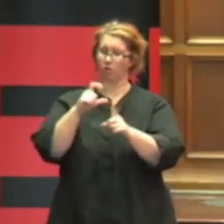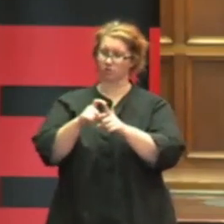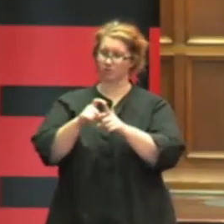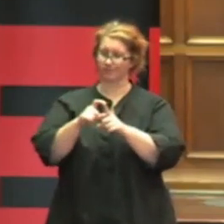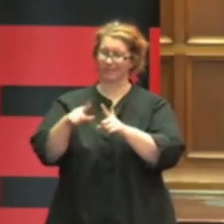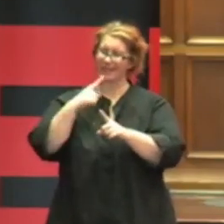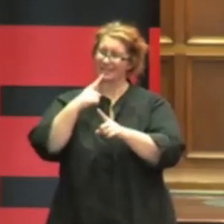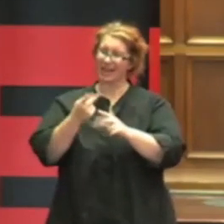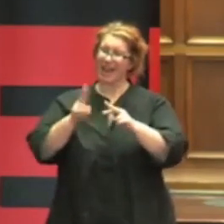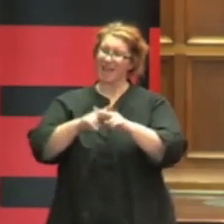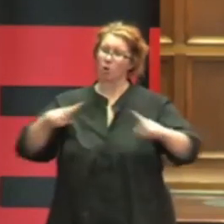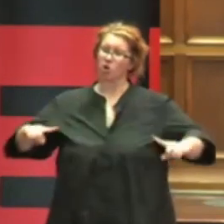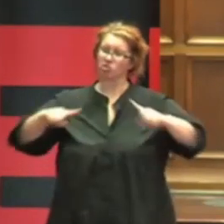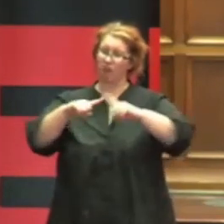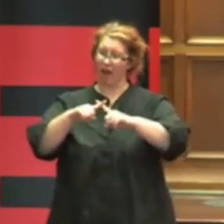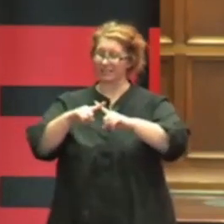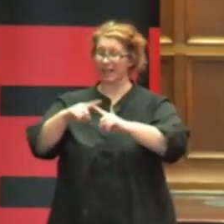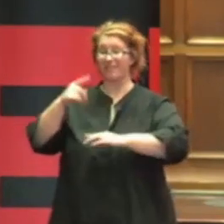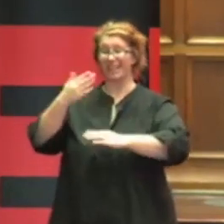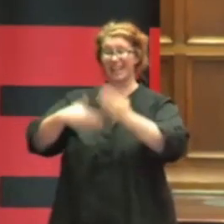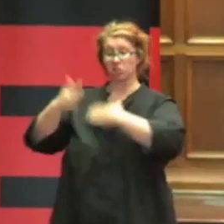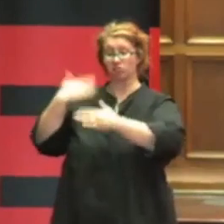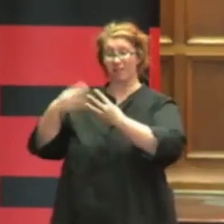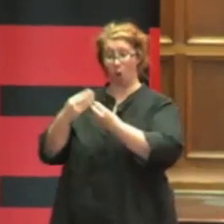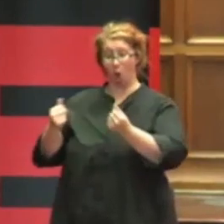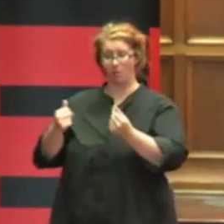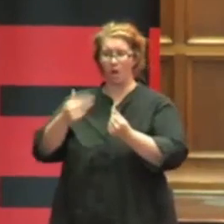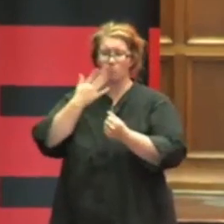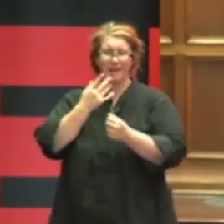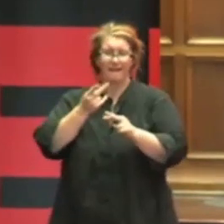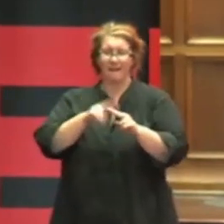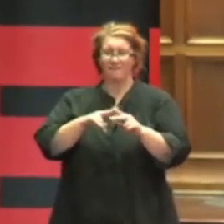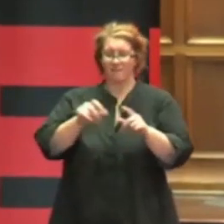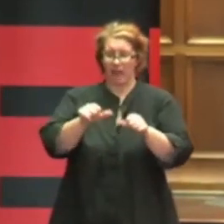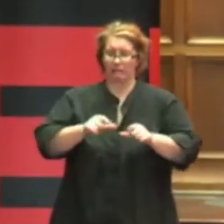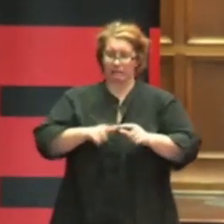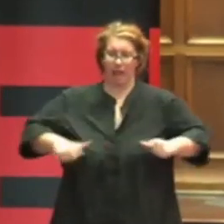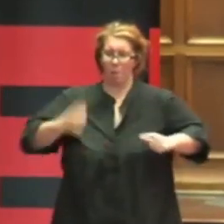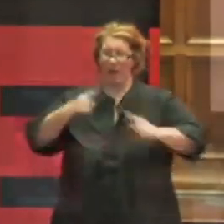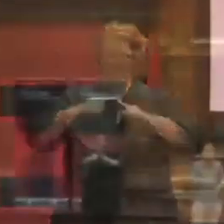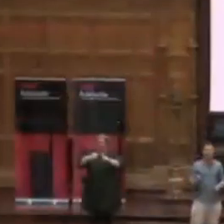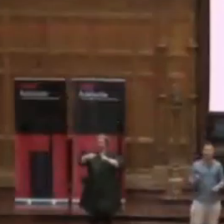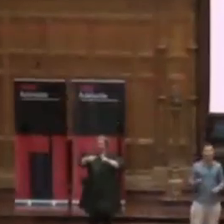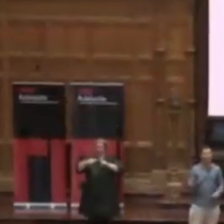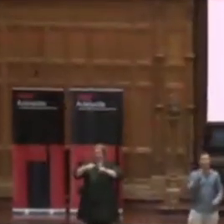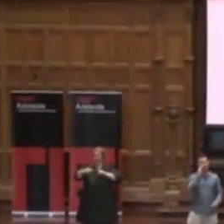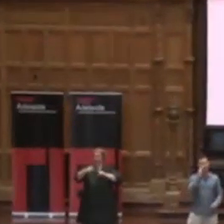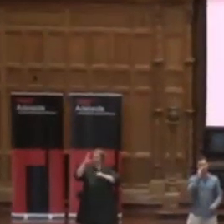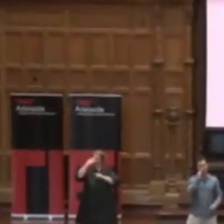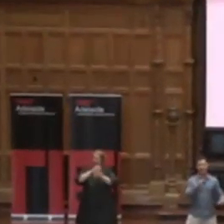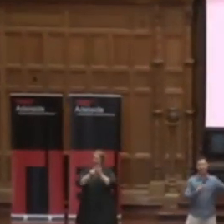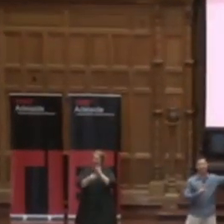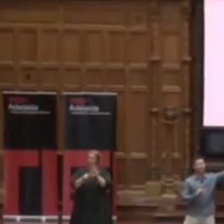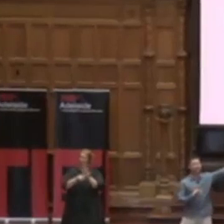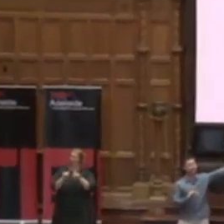history of the Earth into a yard. And the yard was very modestly defined by King Henry I as the distance from his